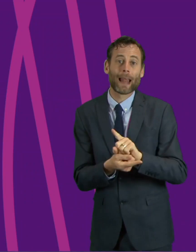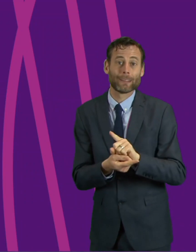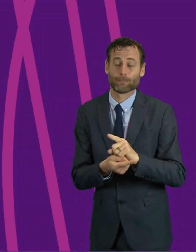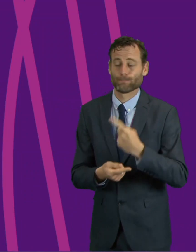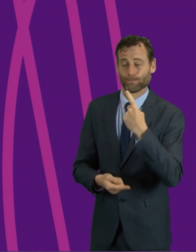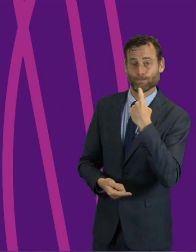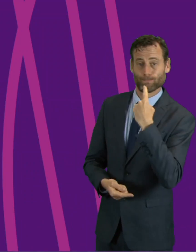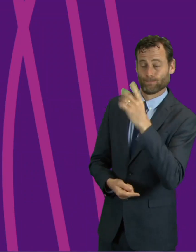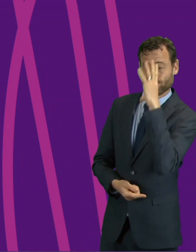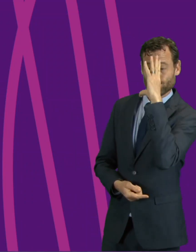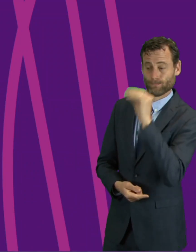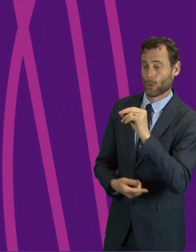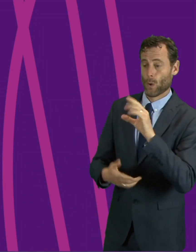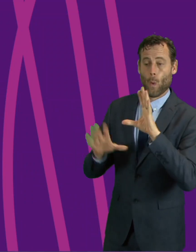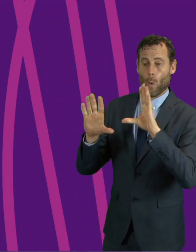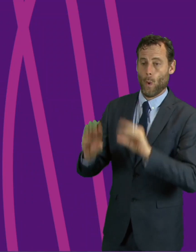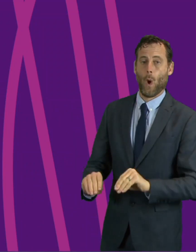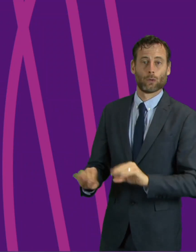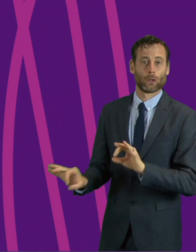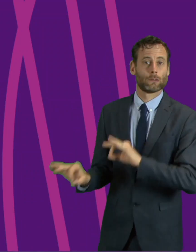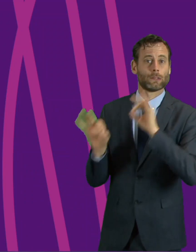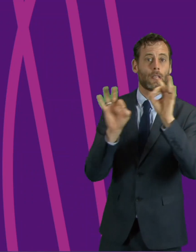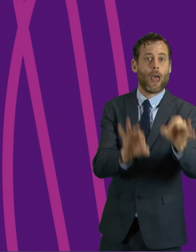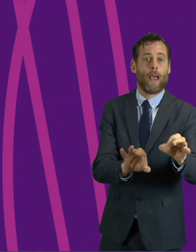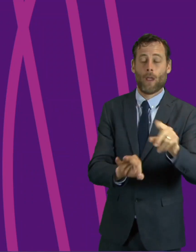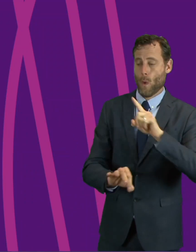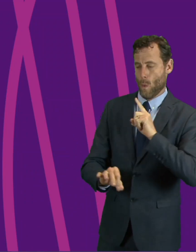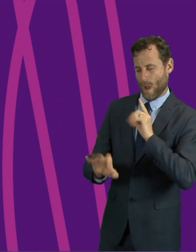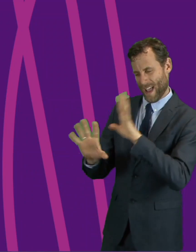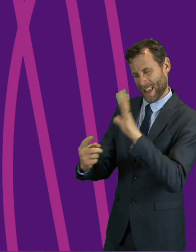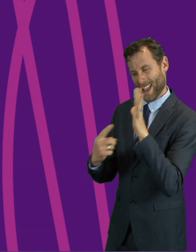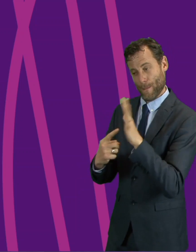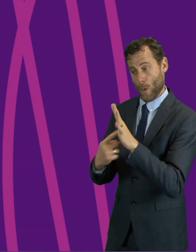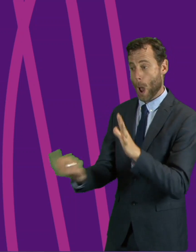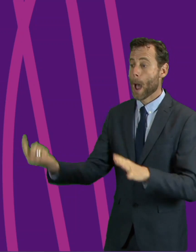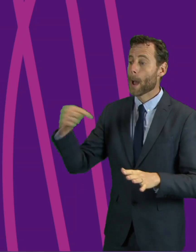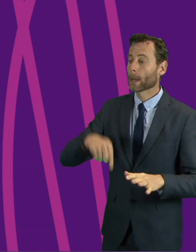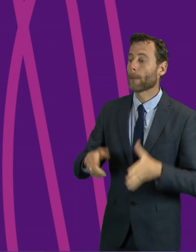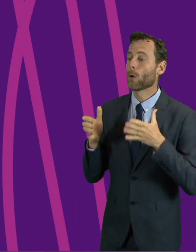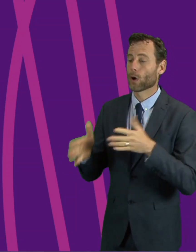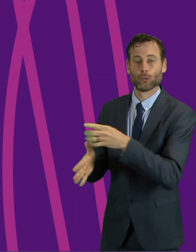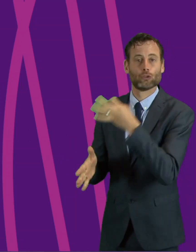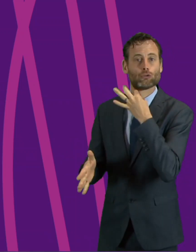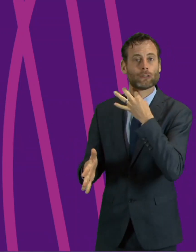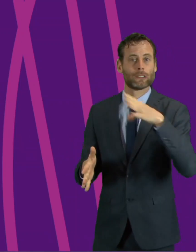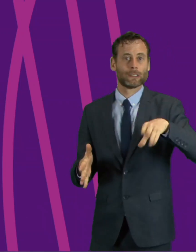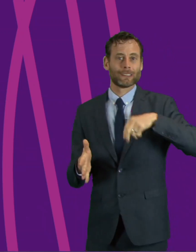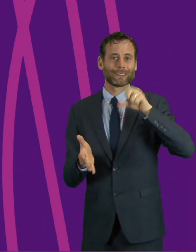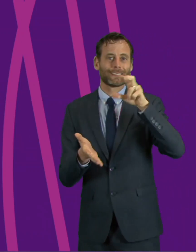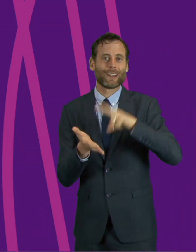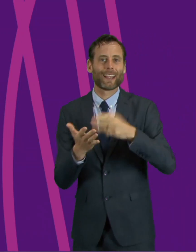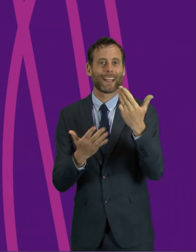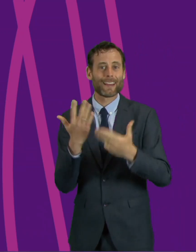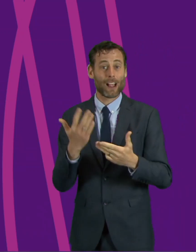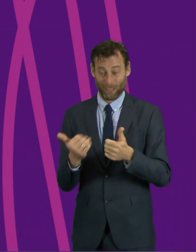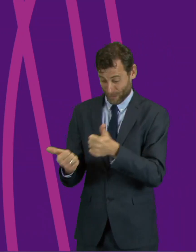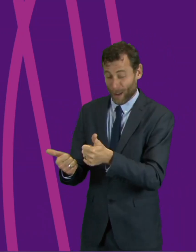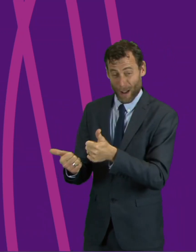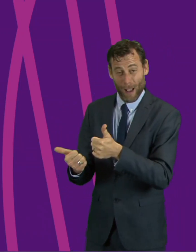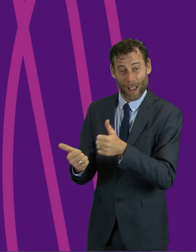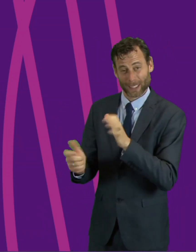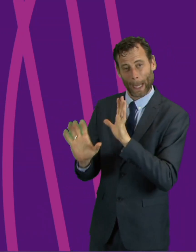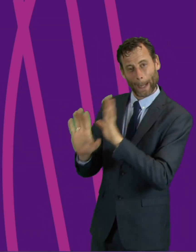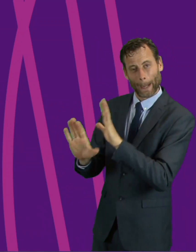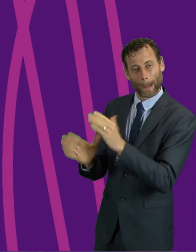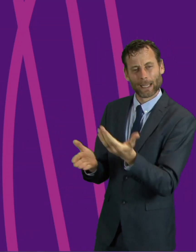not alone. We are protecting people from the virus, that's right, but they are suffering in many other ways too, as I know the